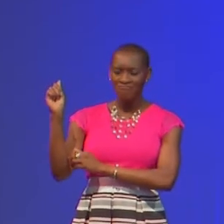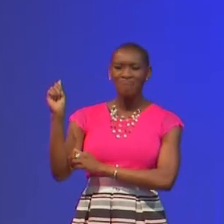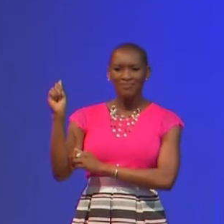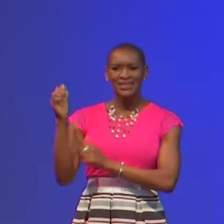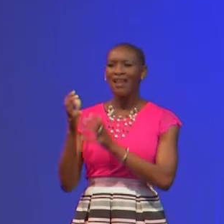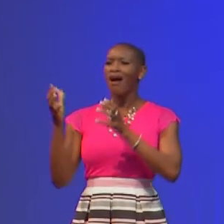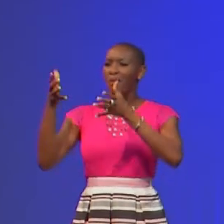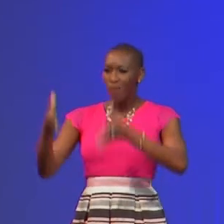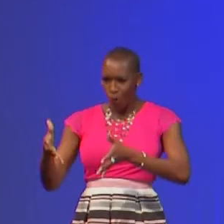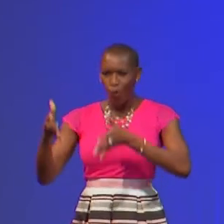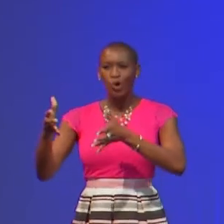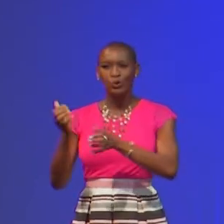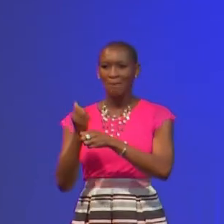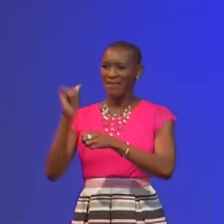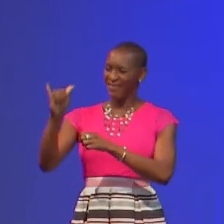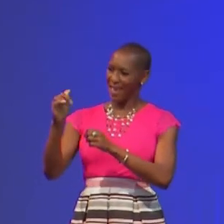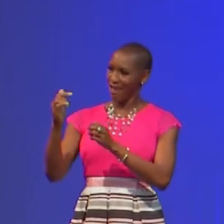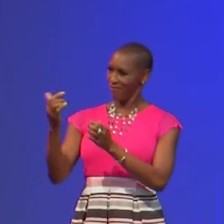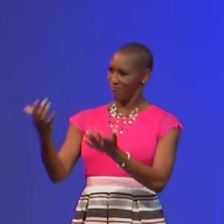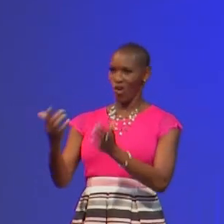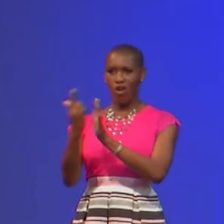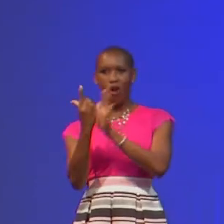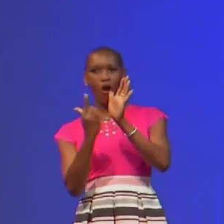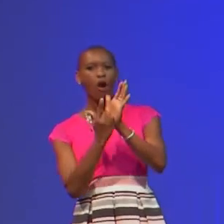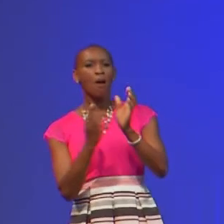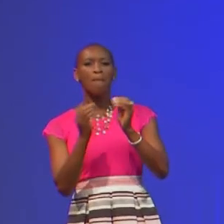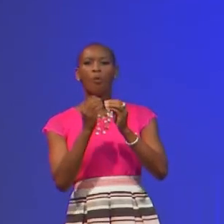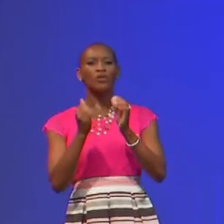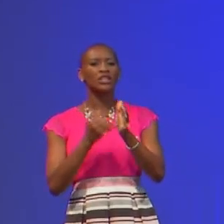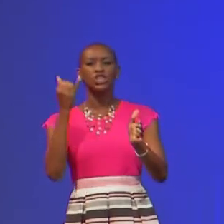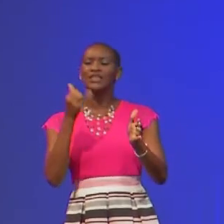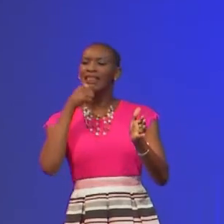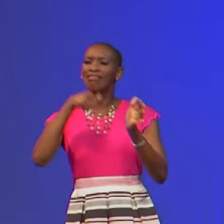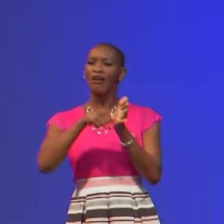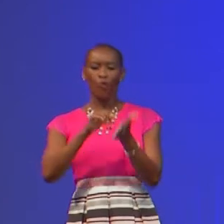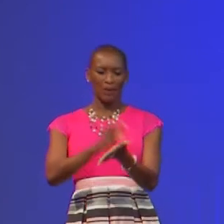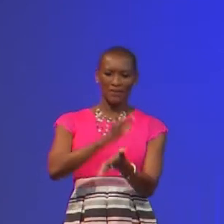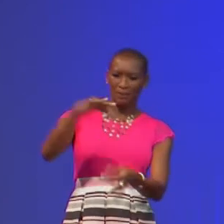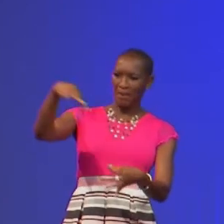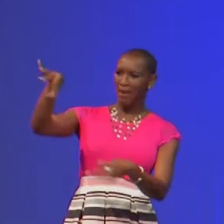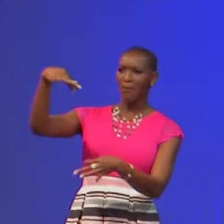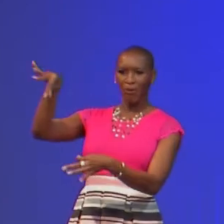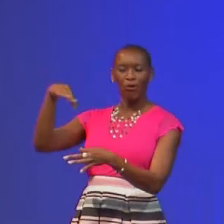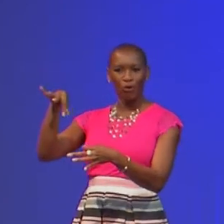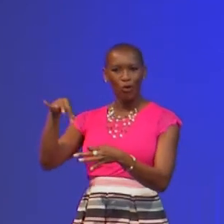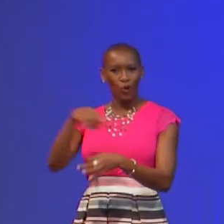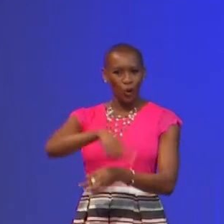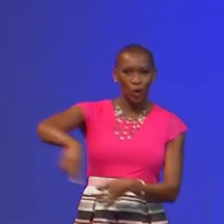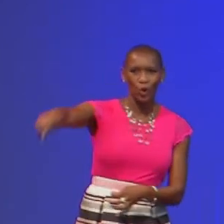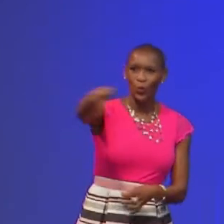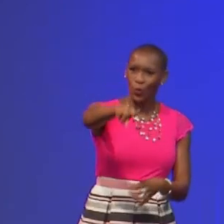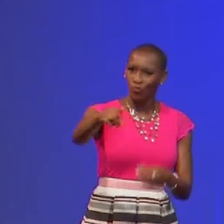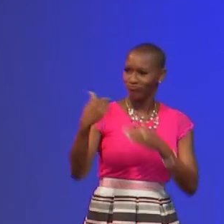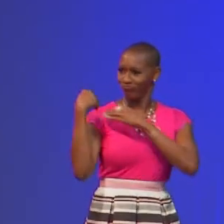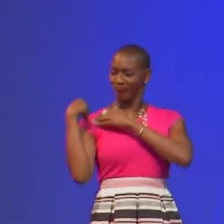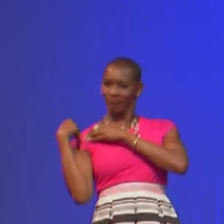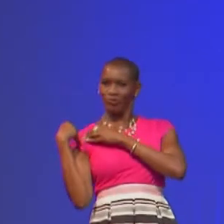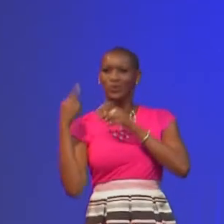all responsible for the work that needs to happen to make that law more than just a piece of paper.